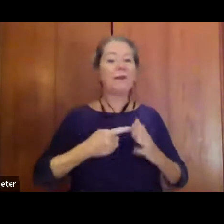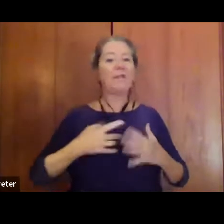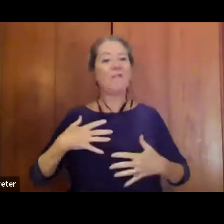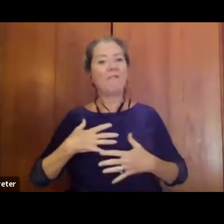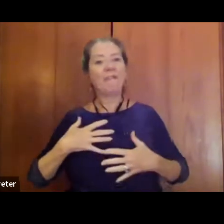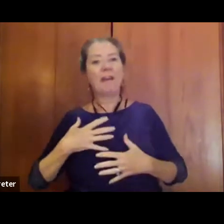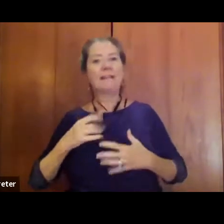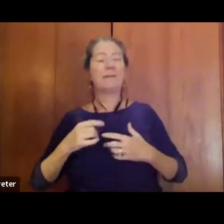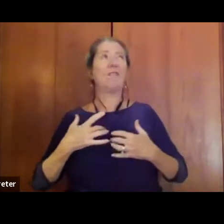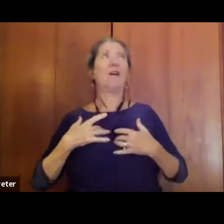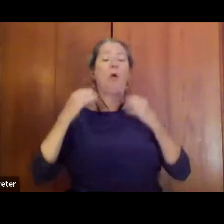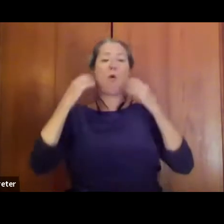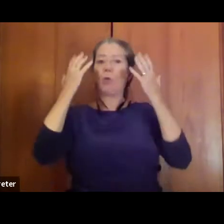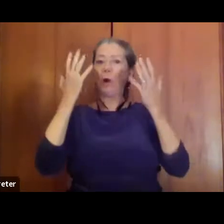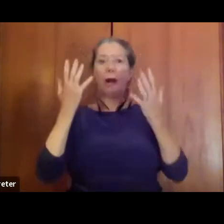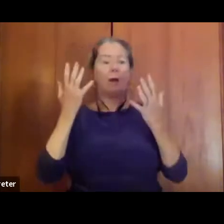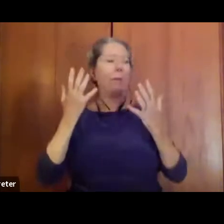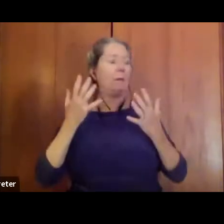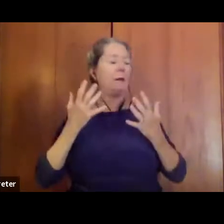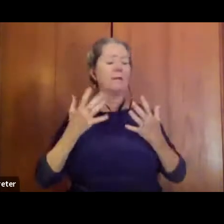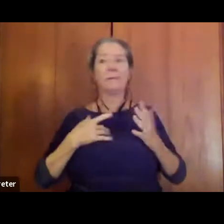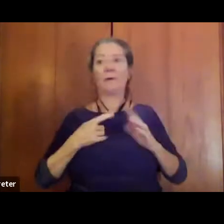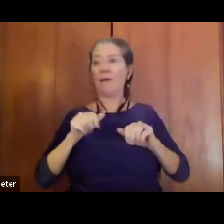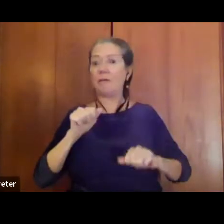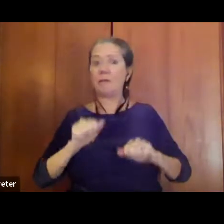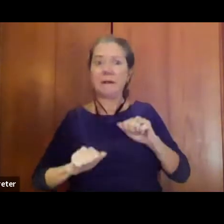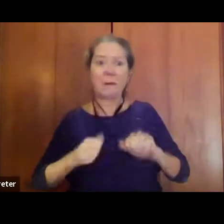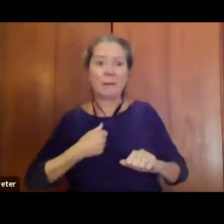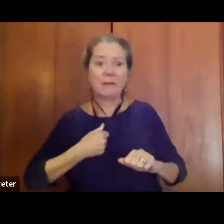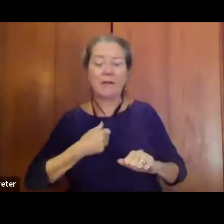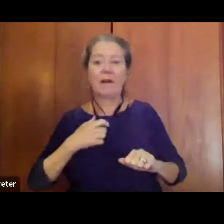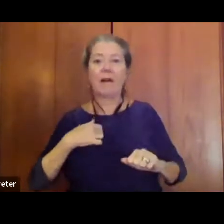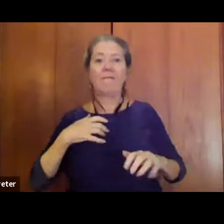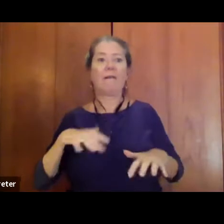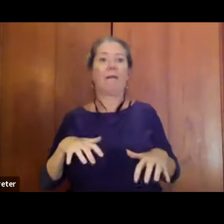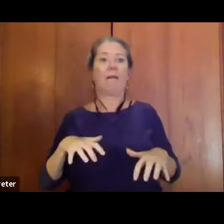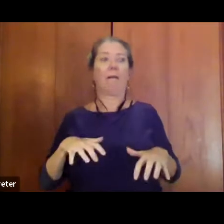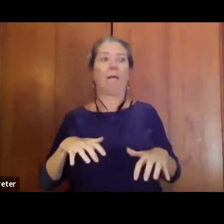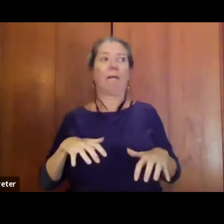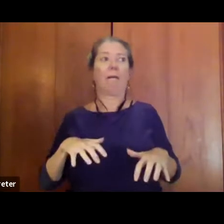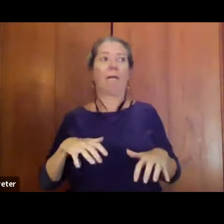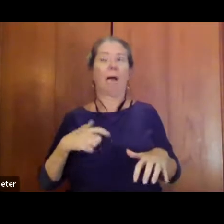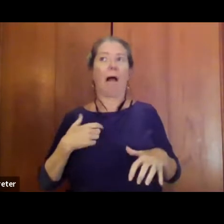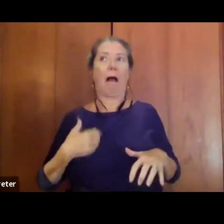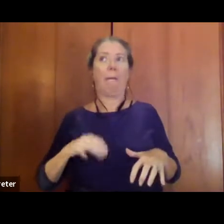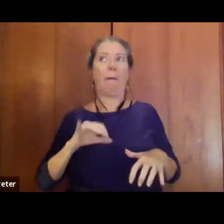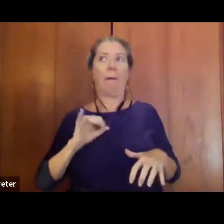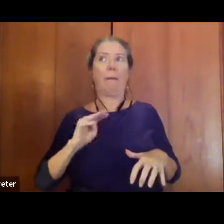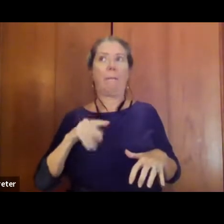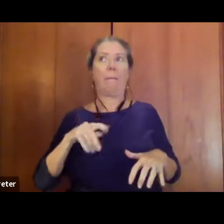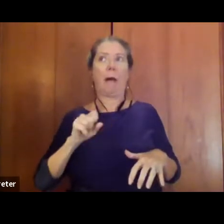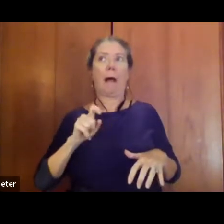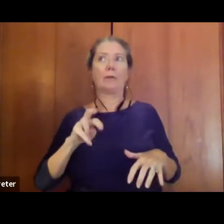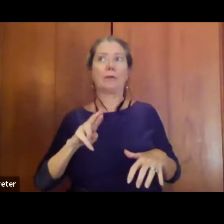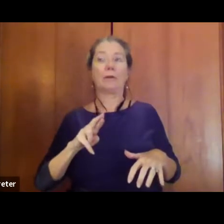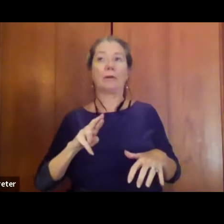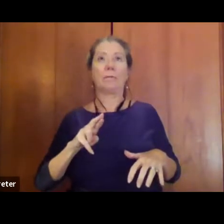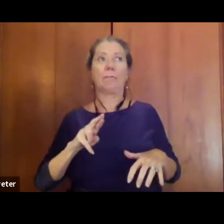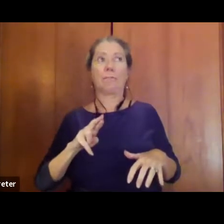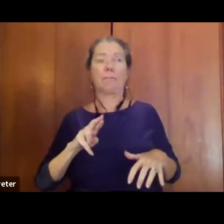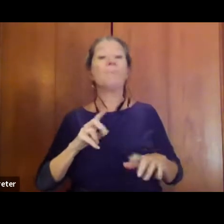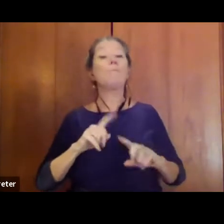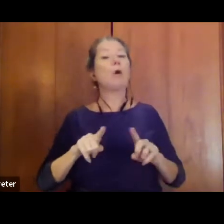doubting myself and feeling major imposter syndrome. But eventually, deep within me, I also felt a sense